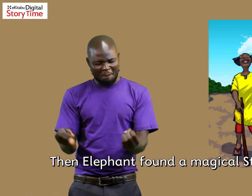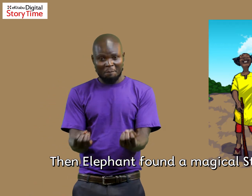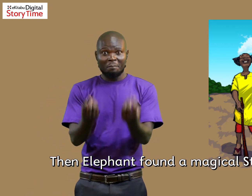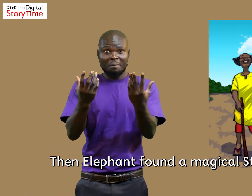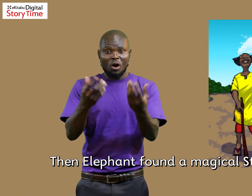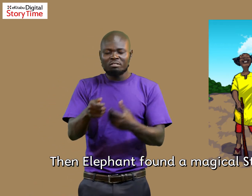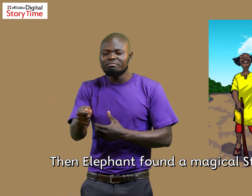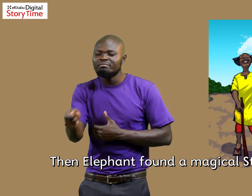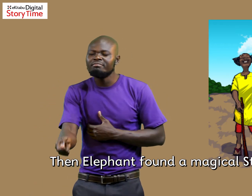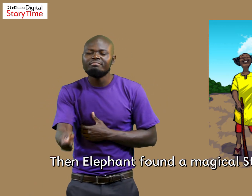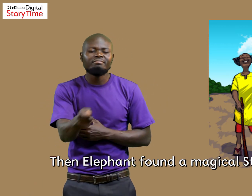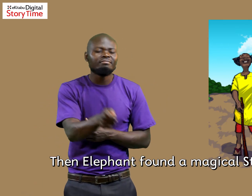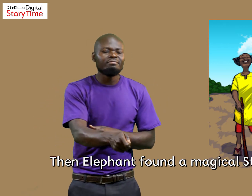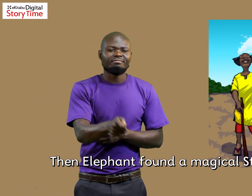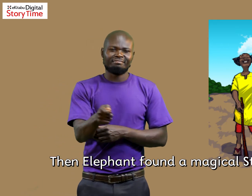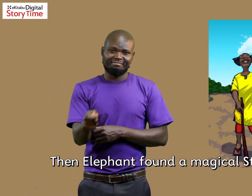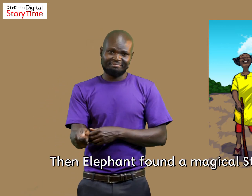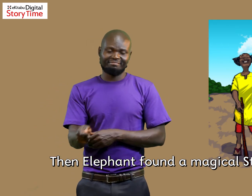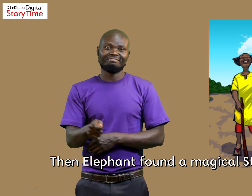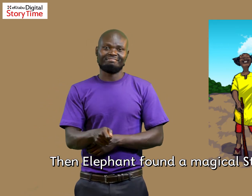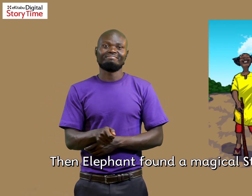Then Elephant found a magical stick,